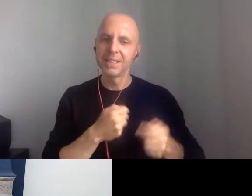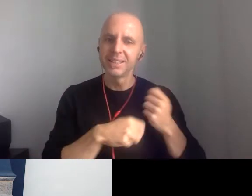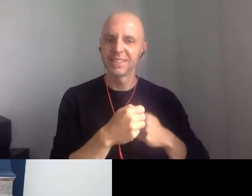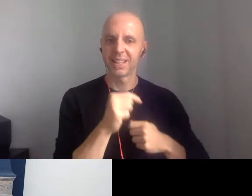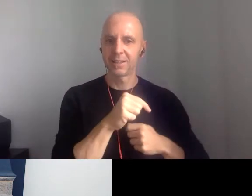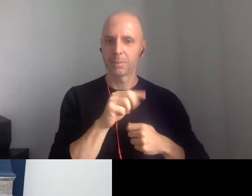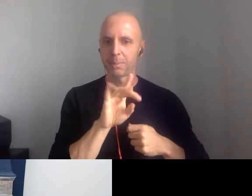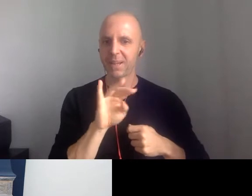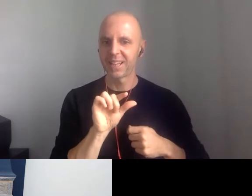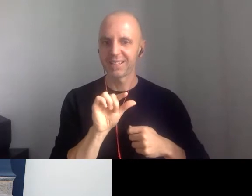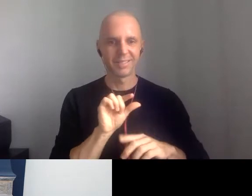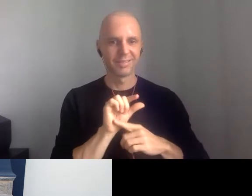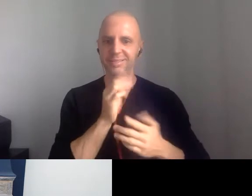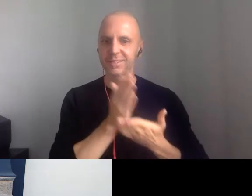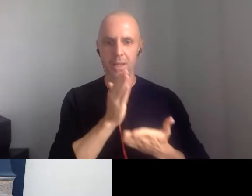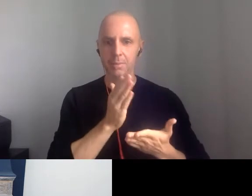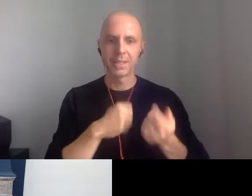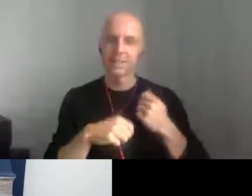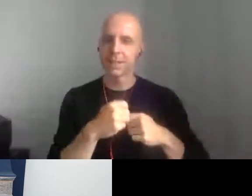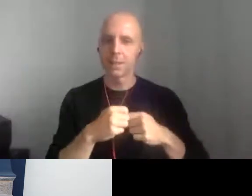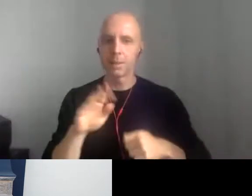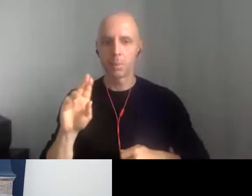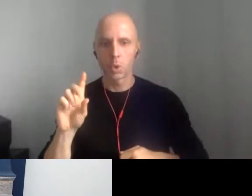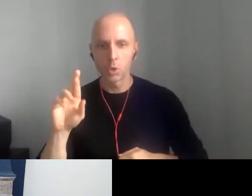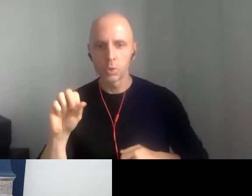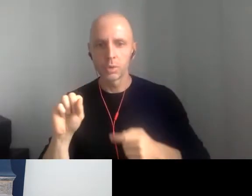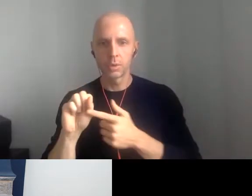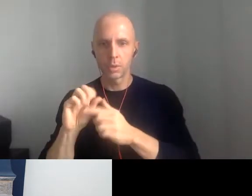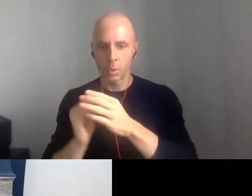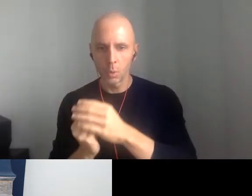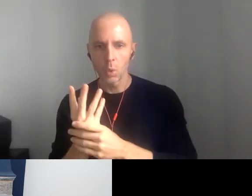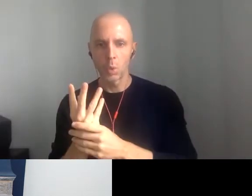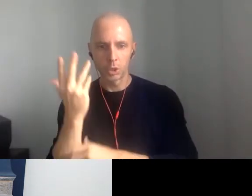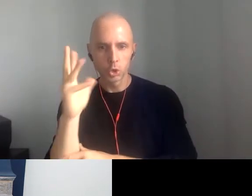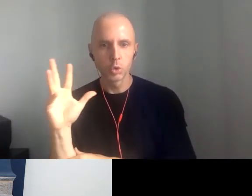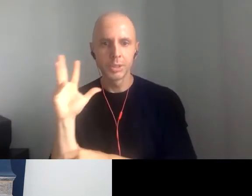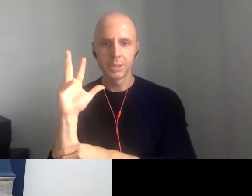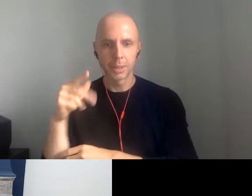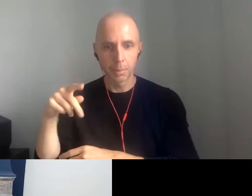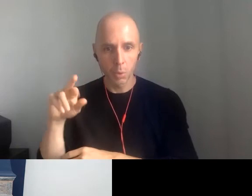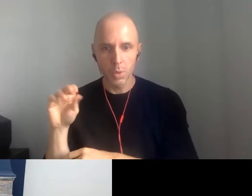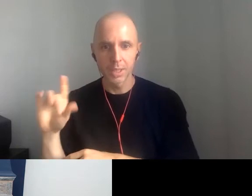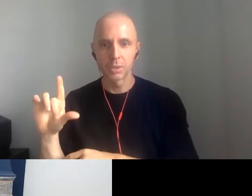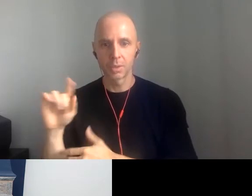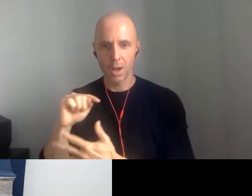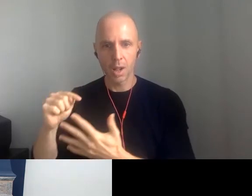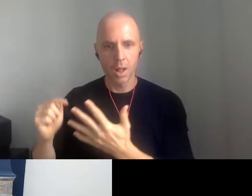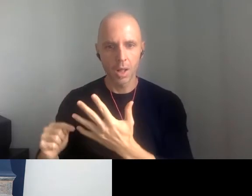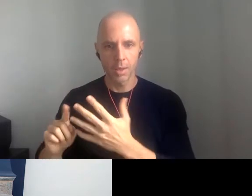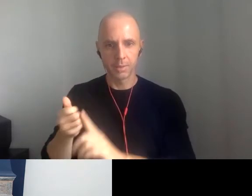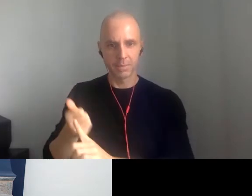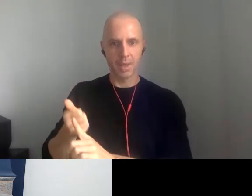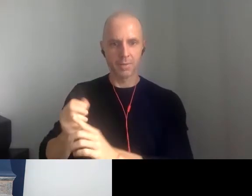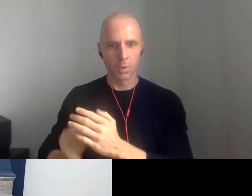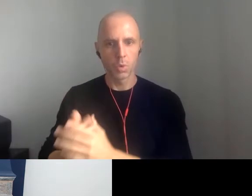with permanent plantings of shrubs, trees, bulbs and herbaceous perennials, with self-sown annuals